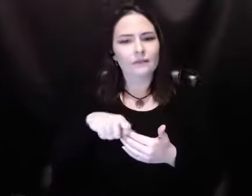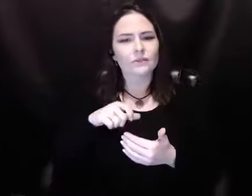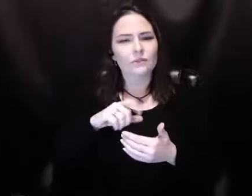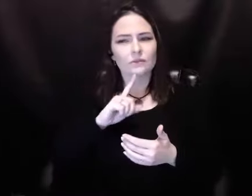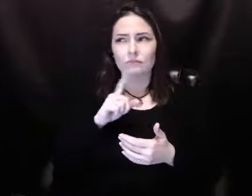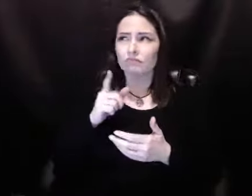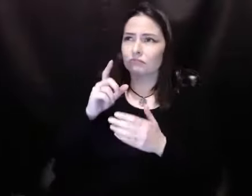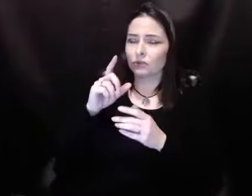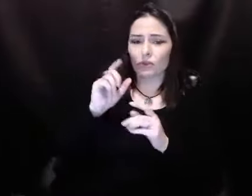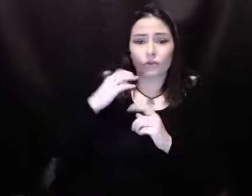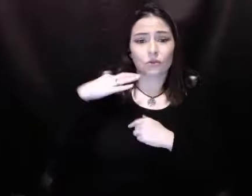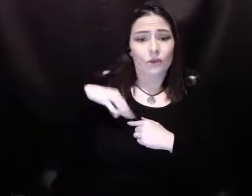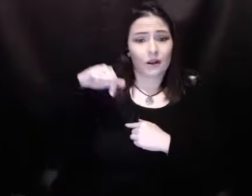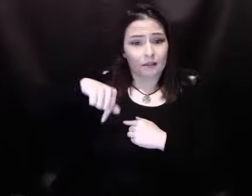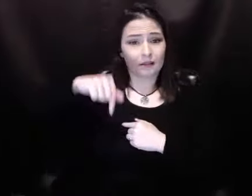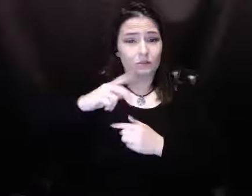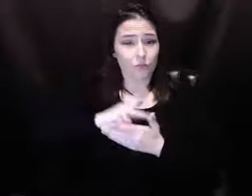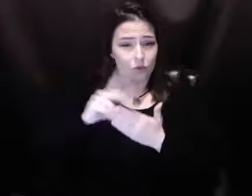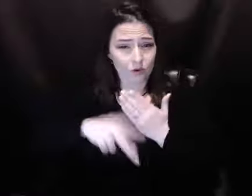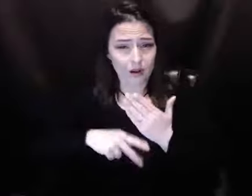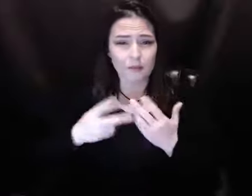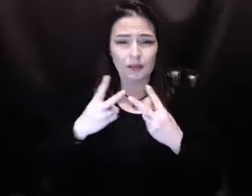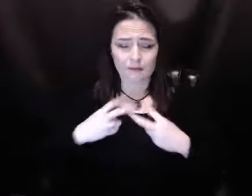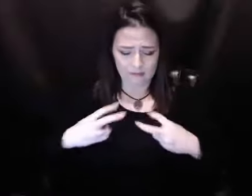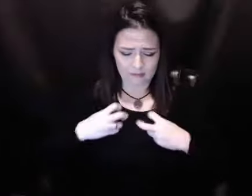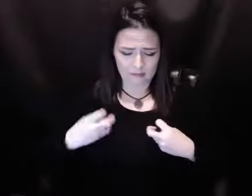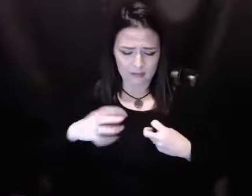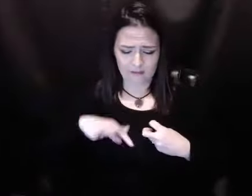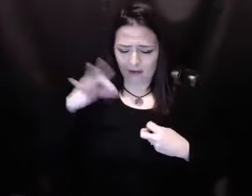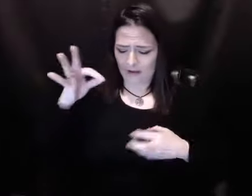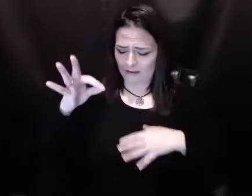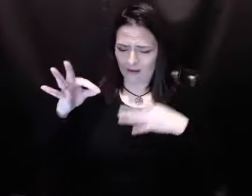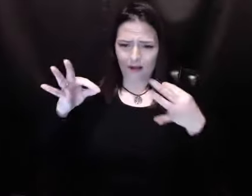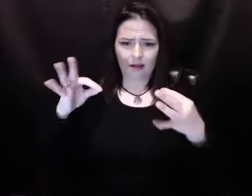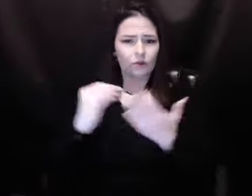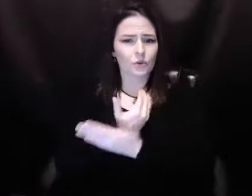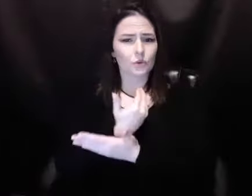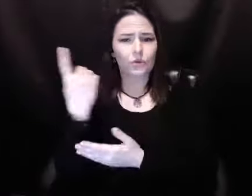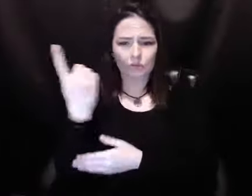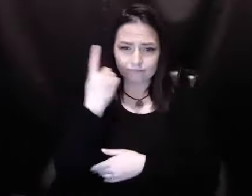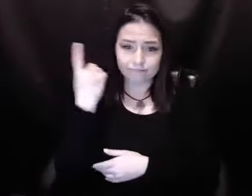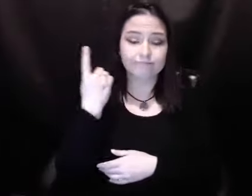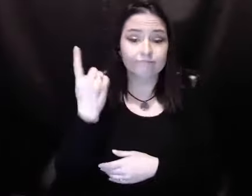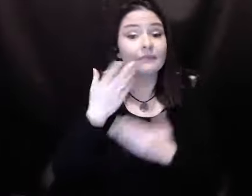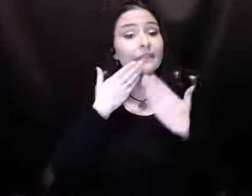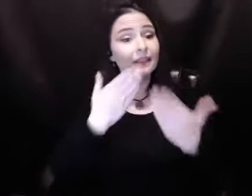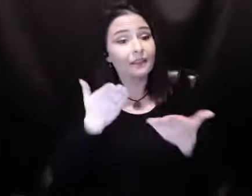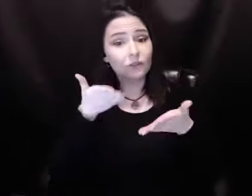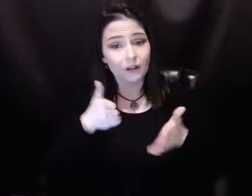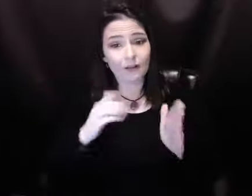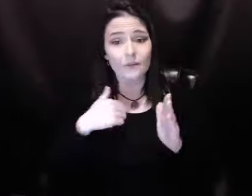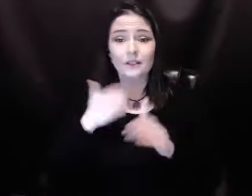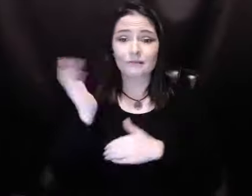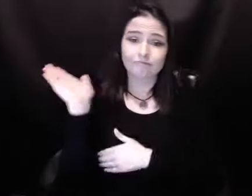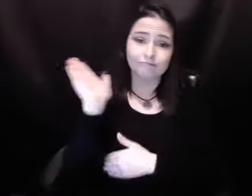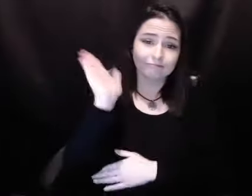things differently. I'd like to end on the point of humility. Admitting my faults and making an effort to